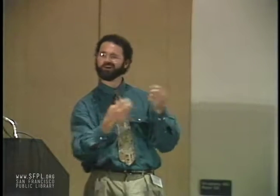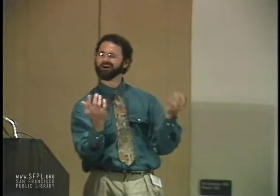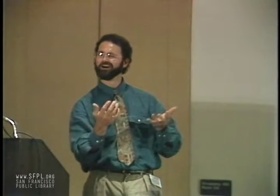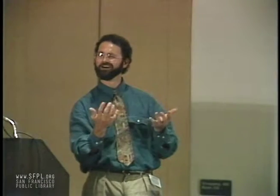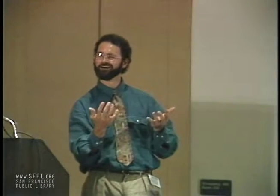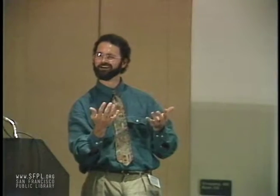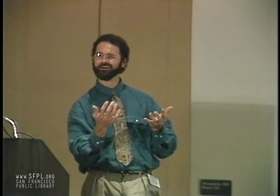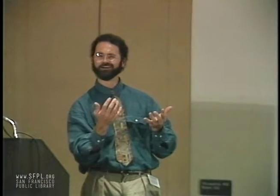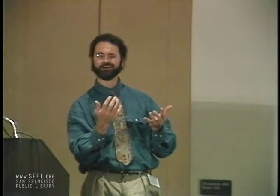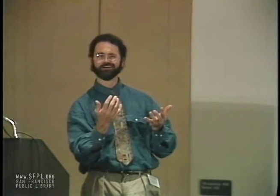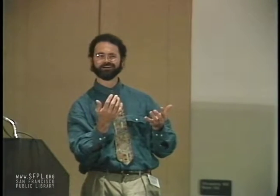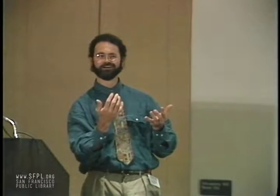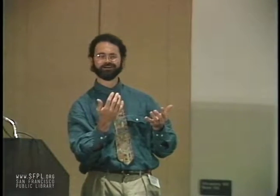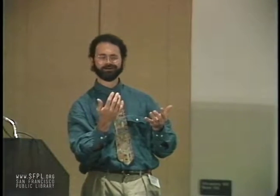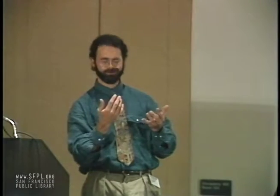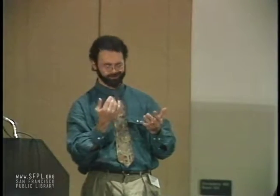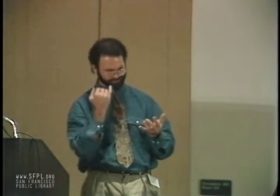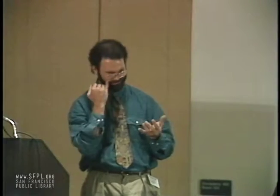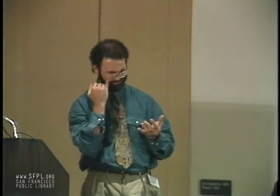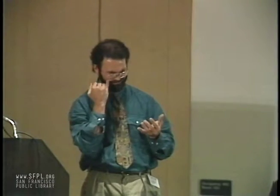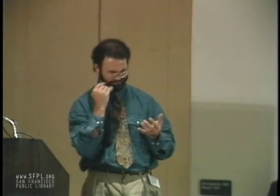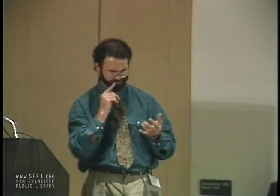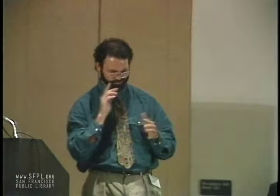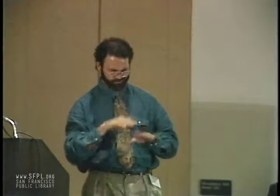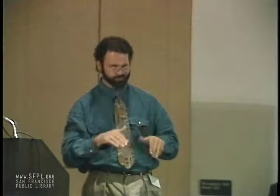hands. But there are many problems that come up.